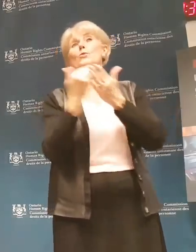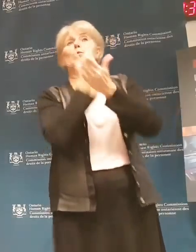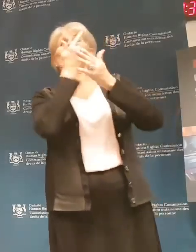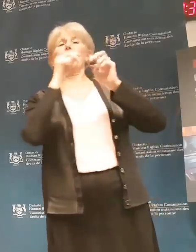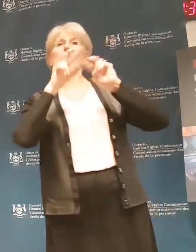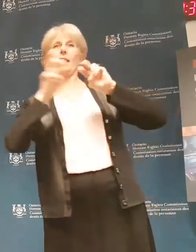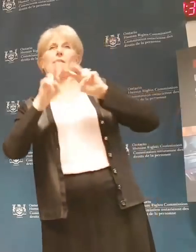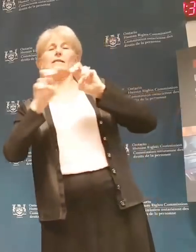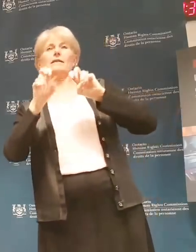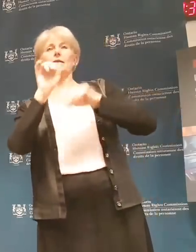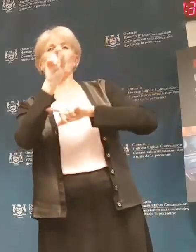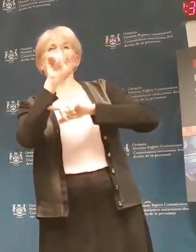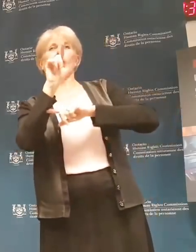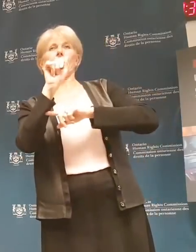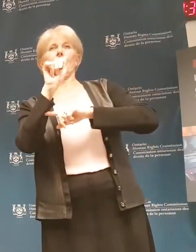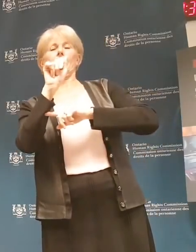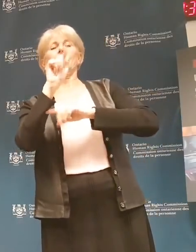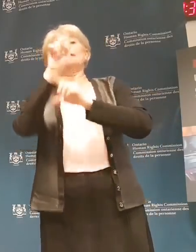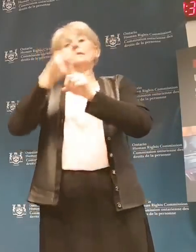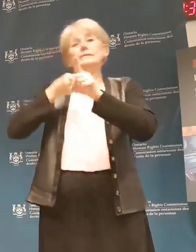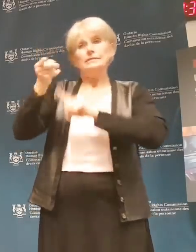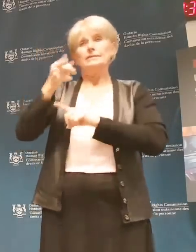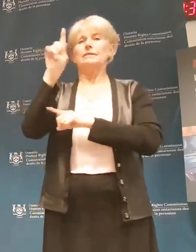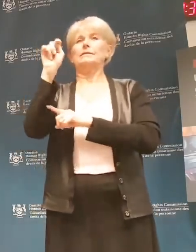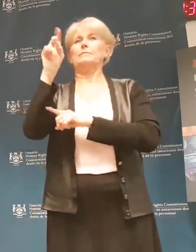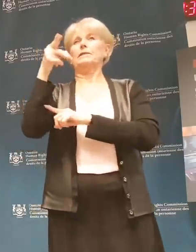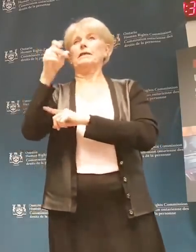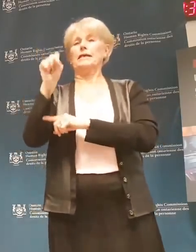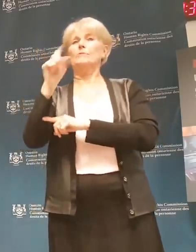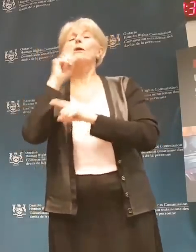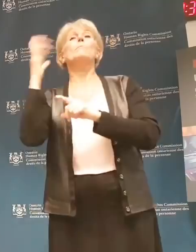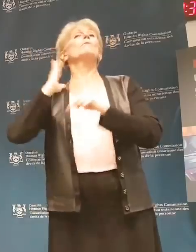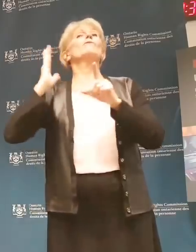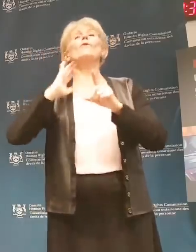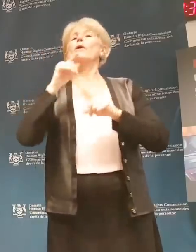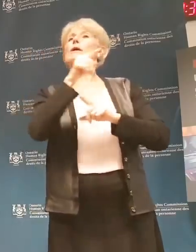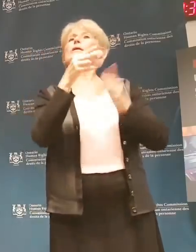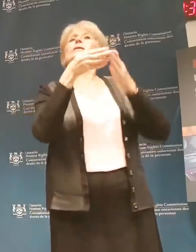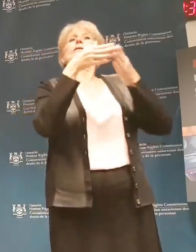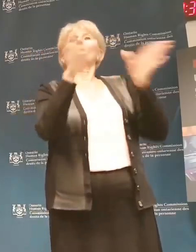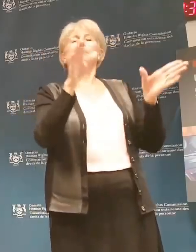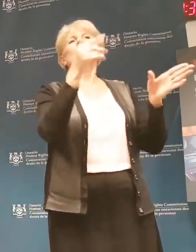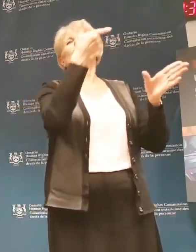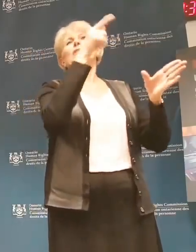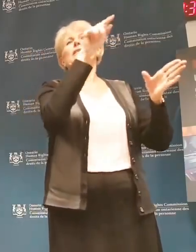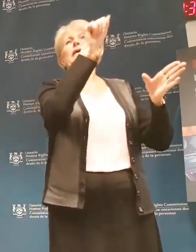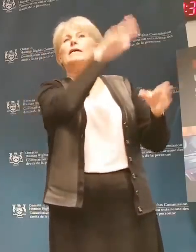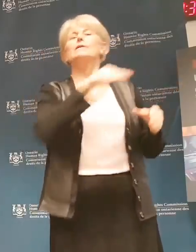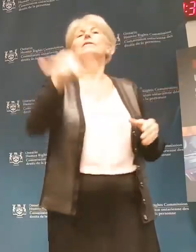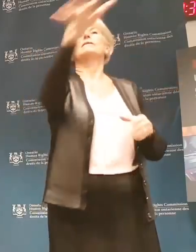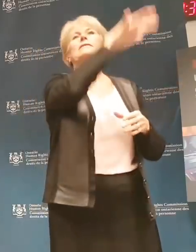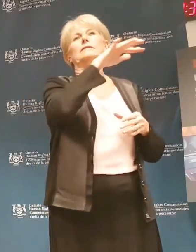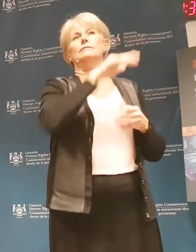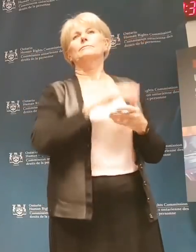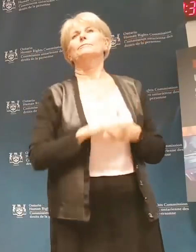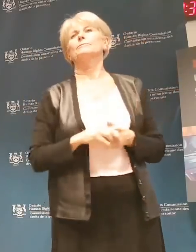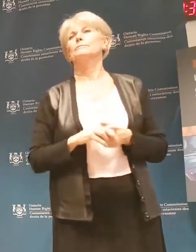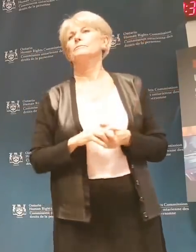analysis of data exclusive to the TPS. When we released before, it was GTA Police